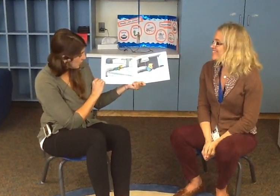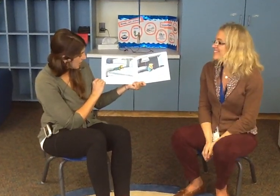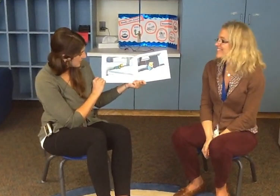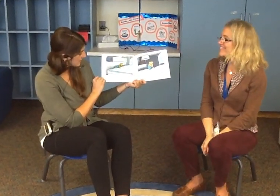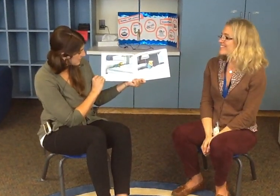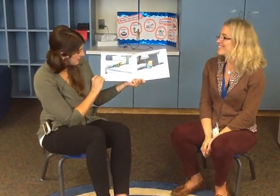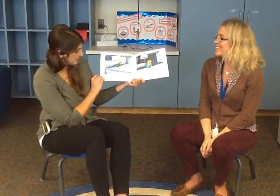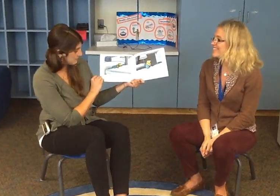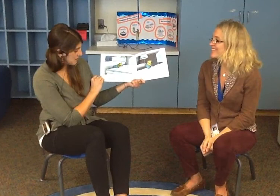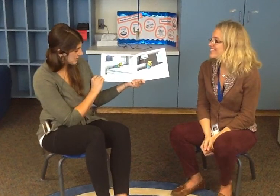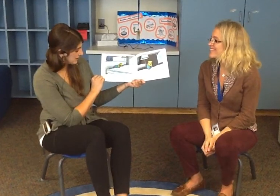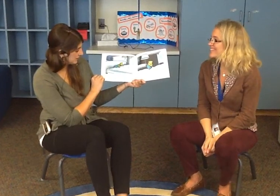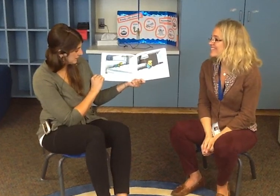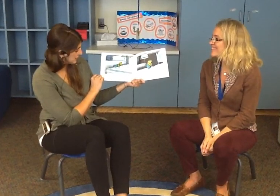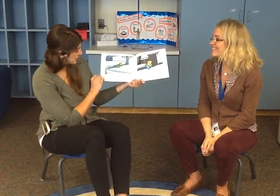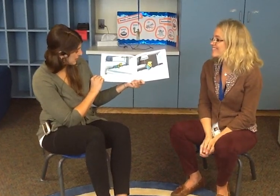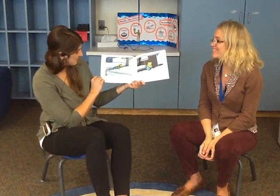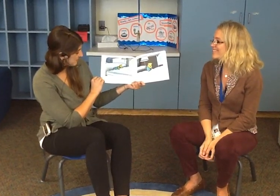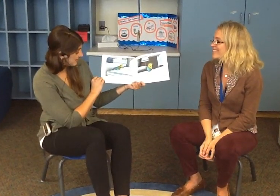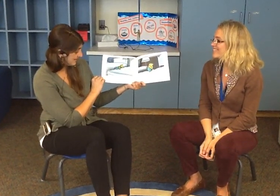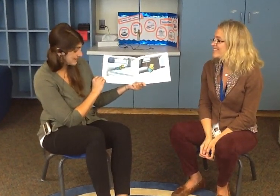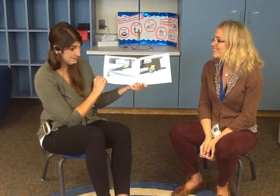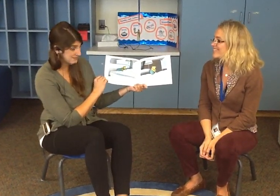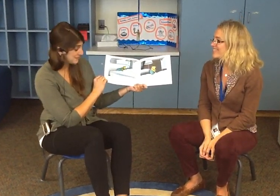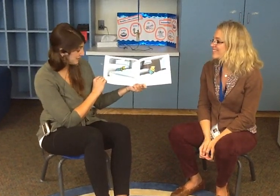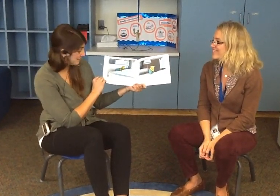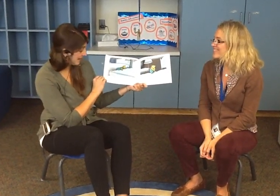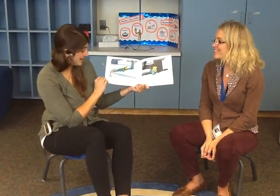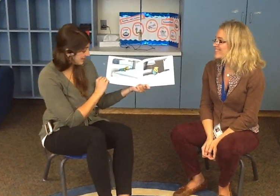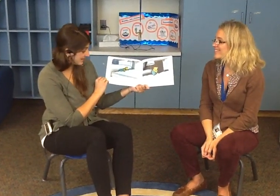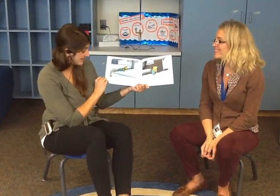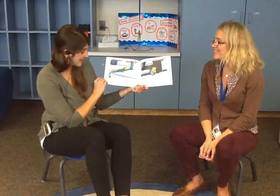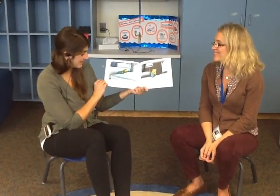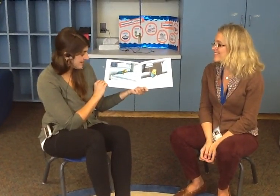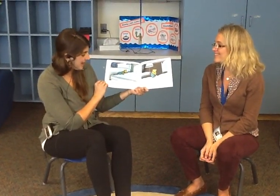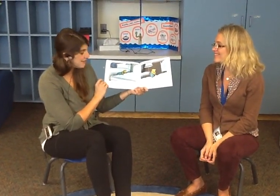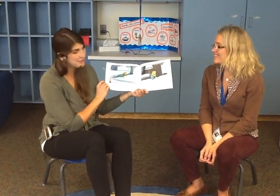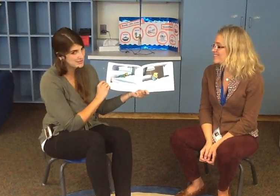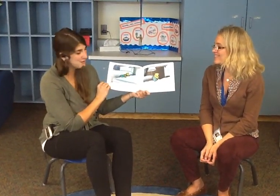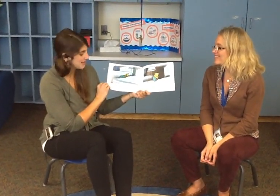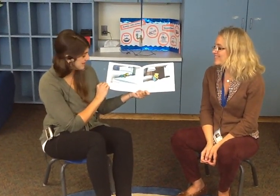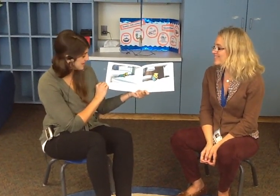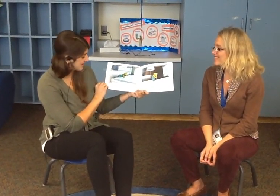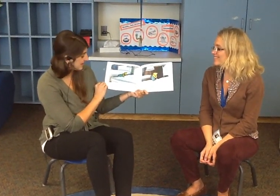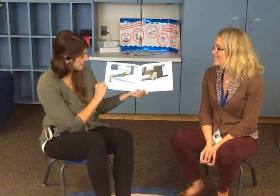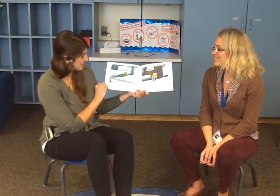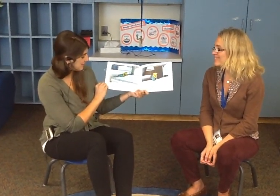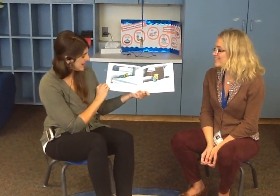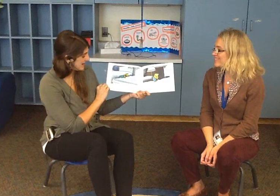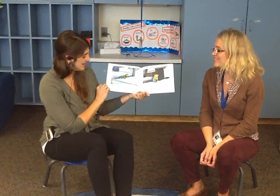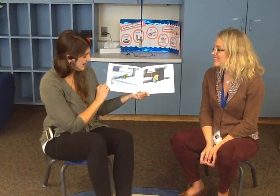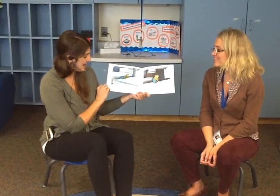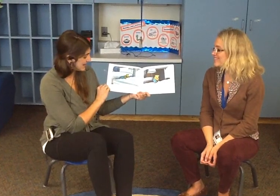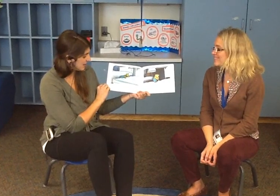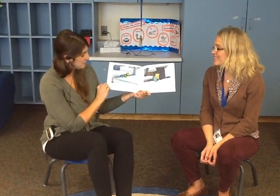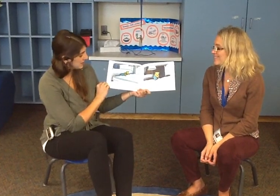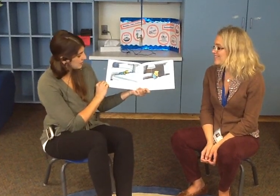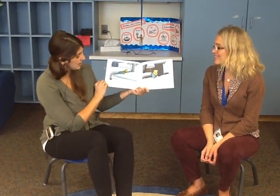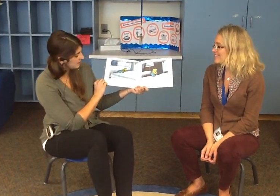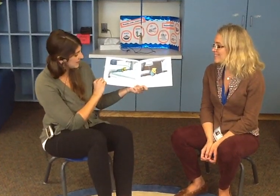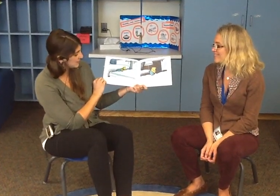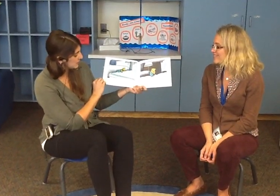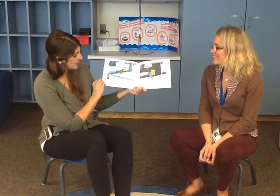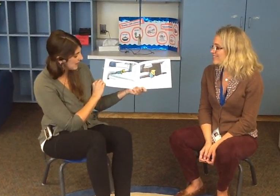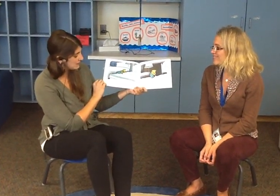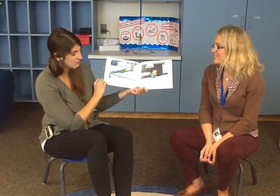He wandered around admiring the furniture. This must be a bed, he said. I've always wanted to sleep in a bed. And up